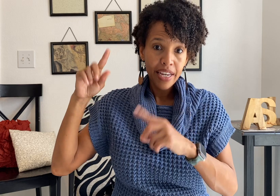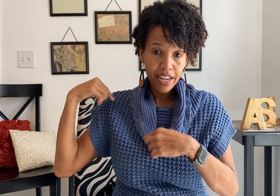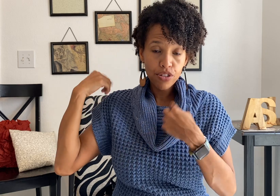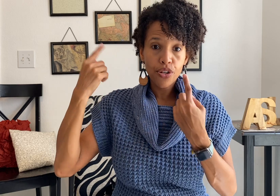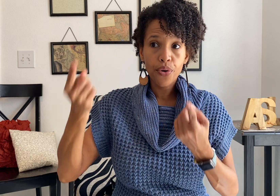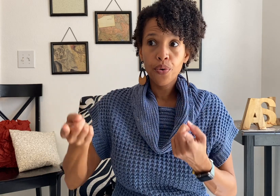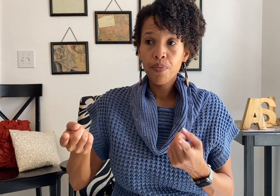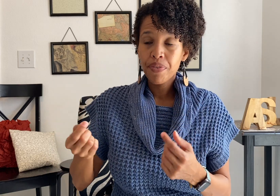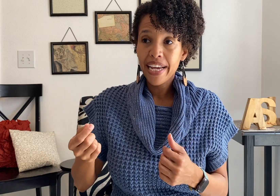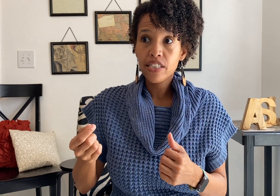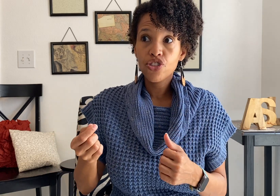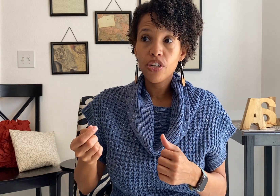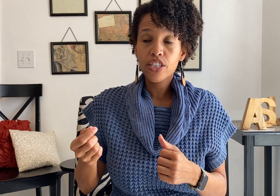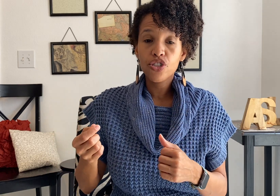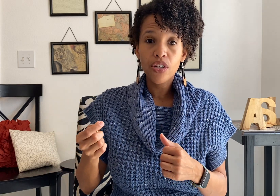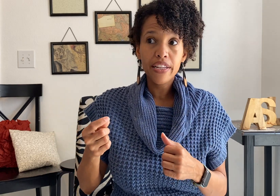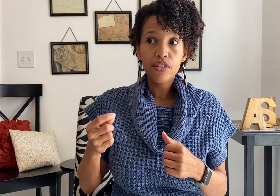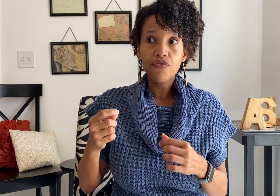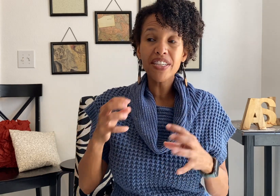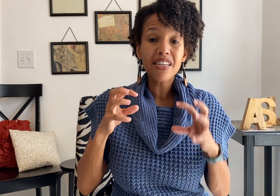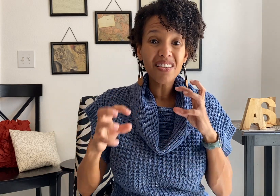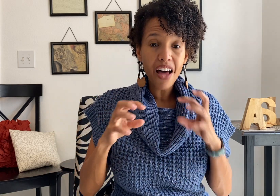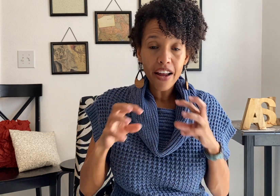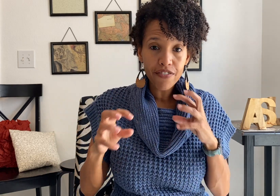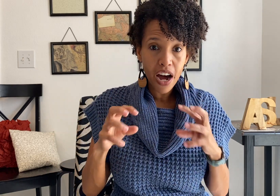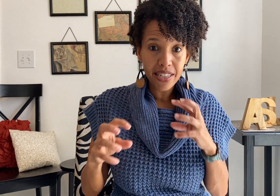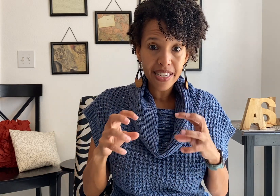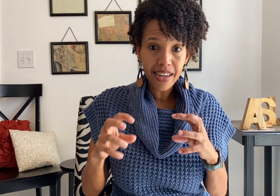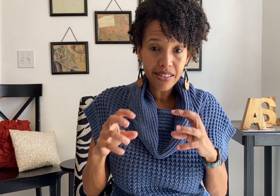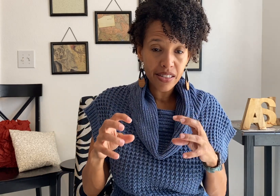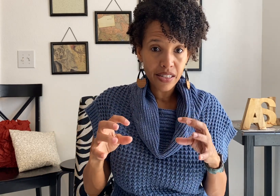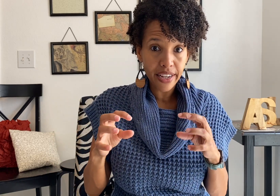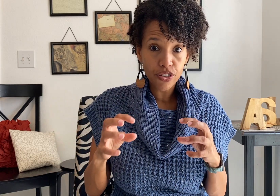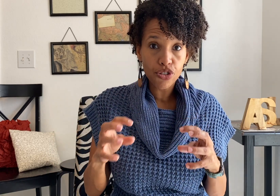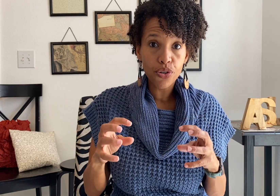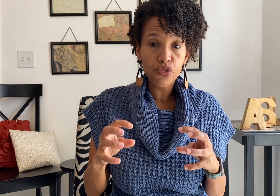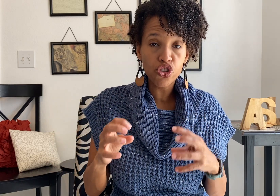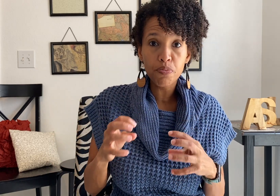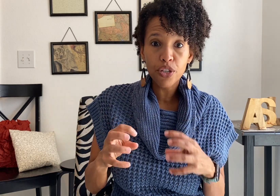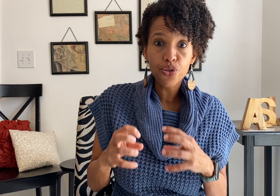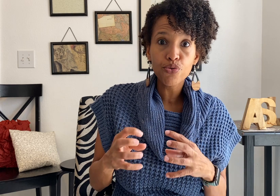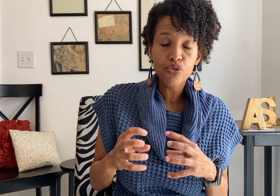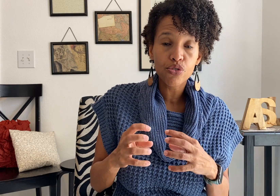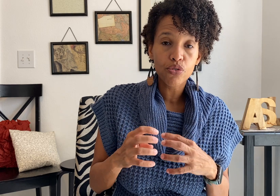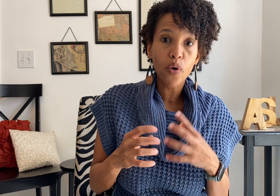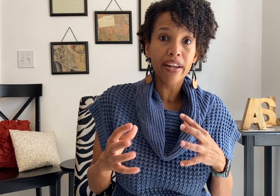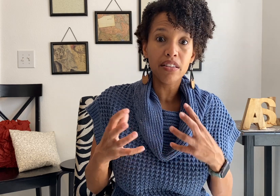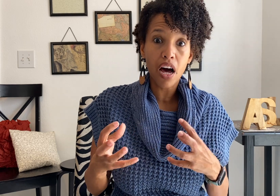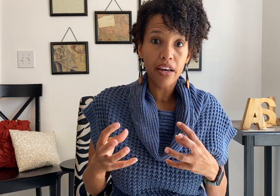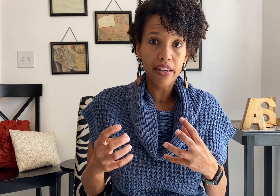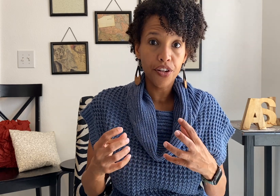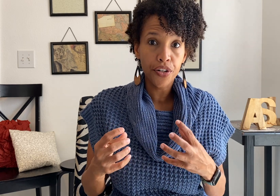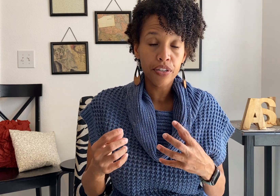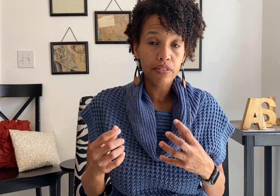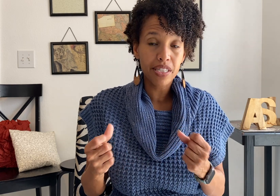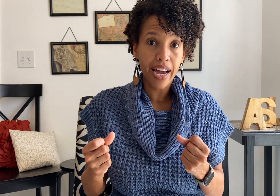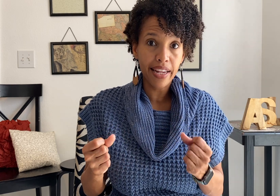And so it fits a lot of contexts, and so should be used quite a lot in your signing